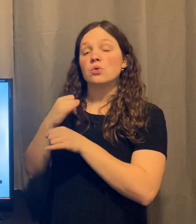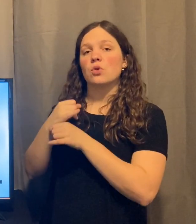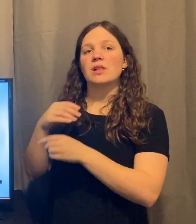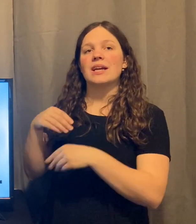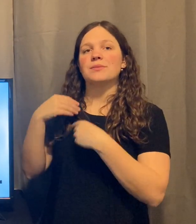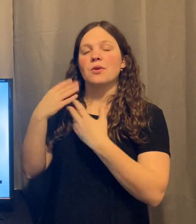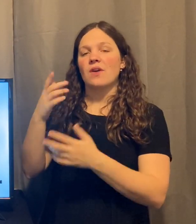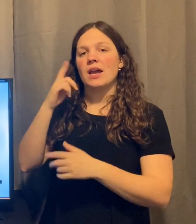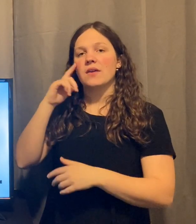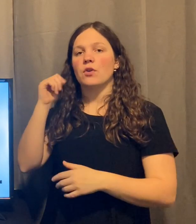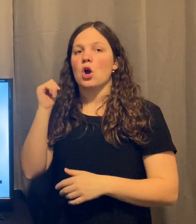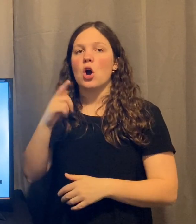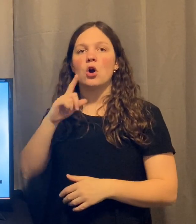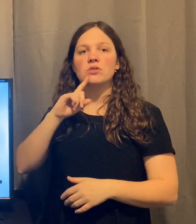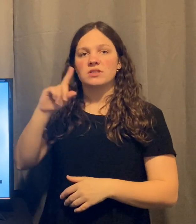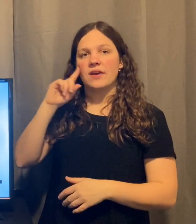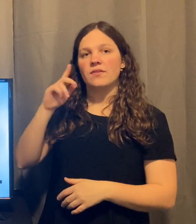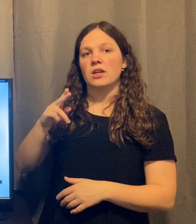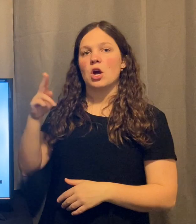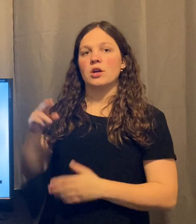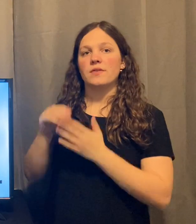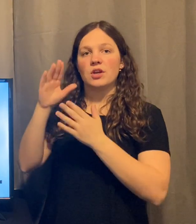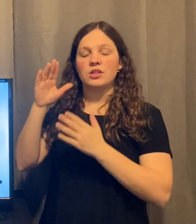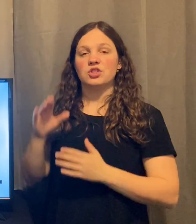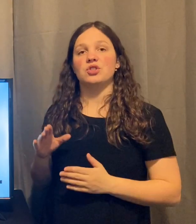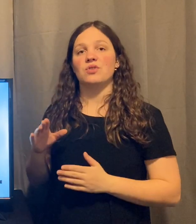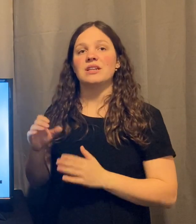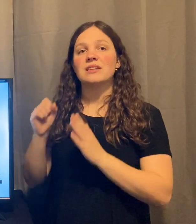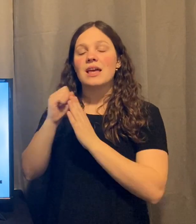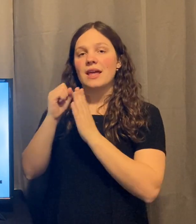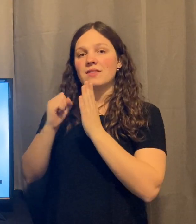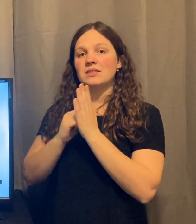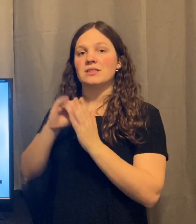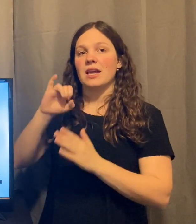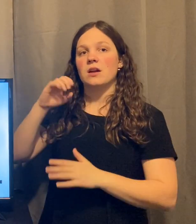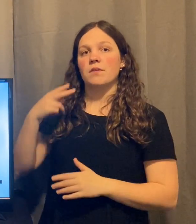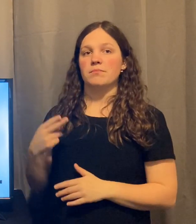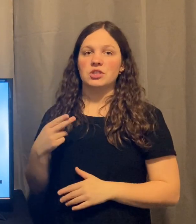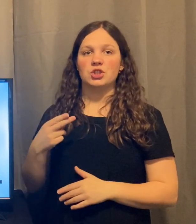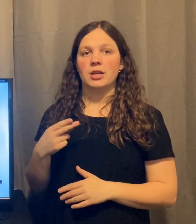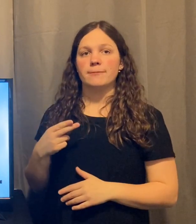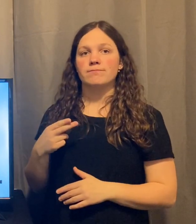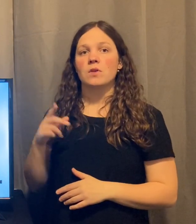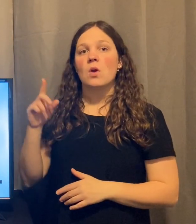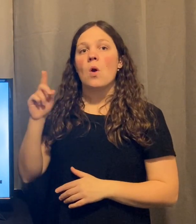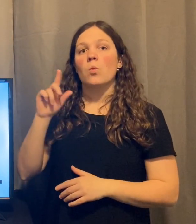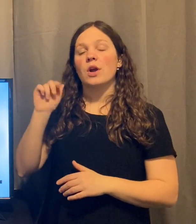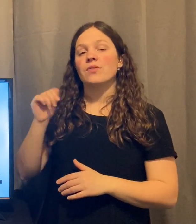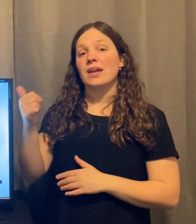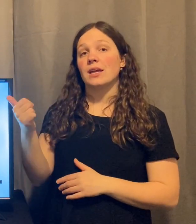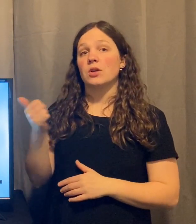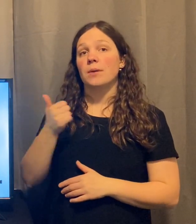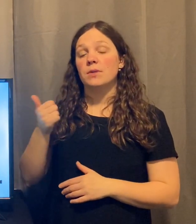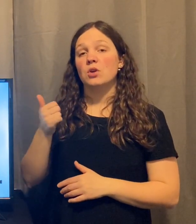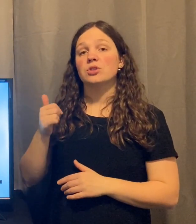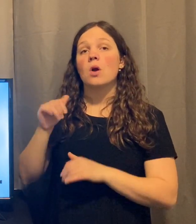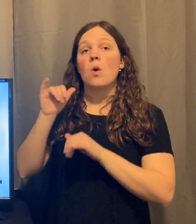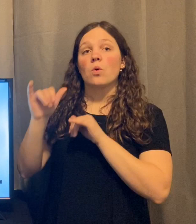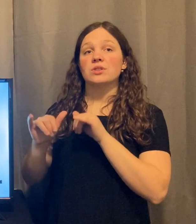school is provided for all deaf and hard of hearing students in the state of Michigan, where they can commute or stay